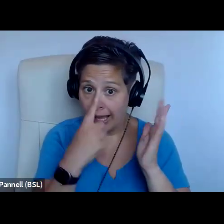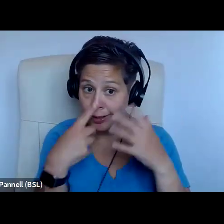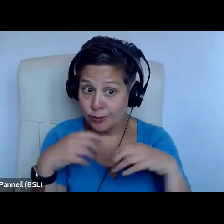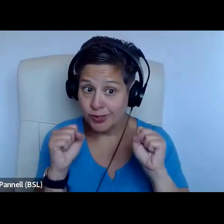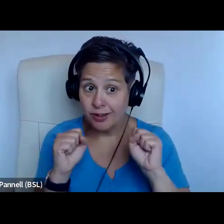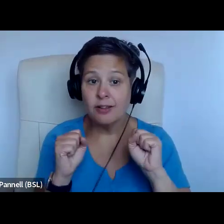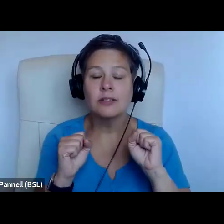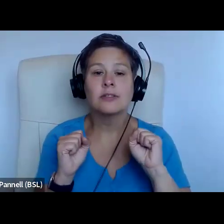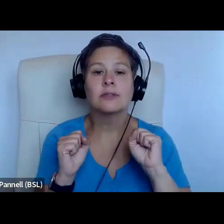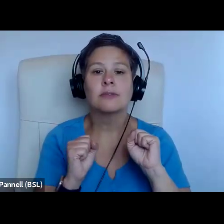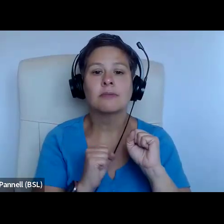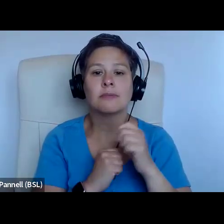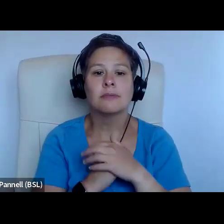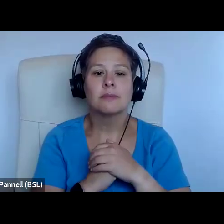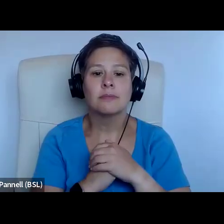start.